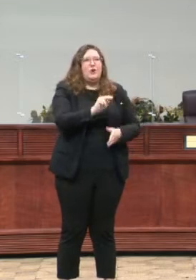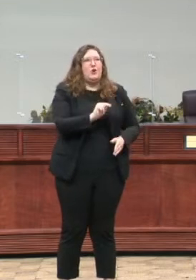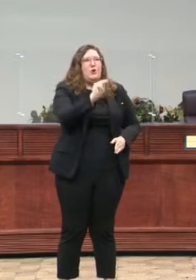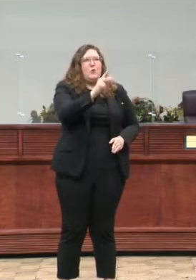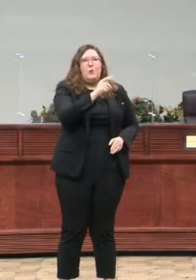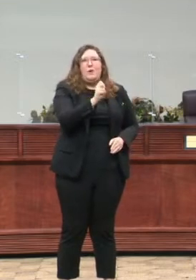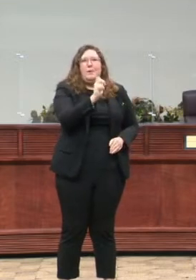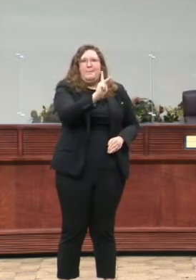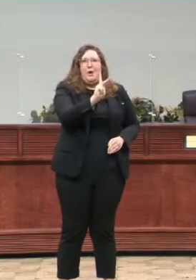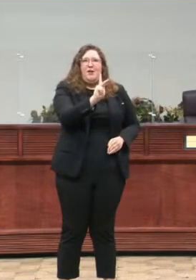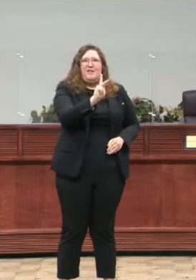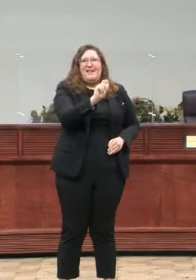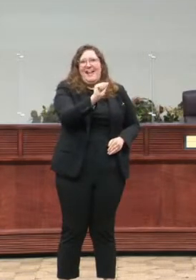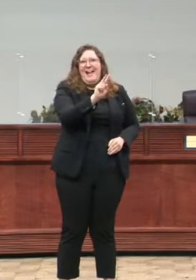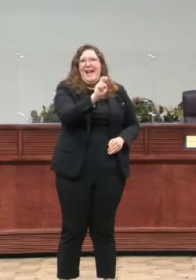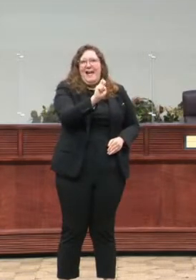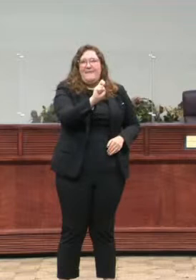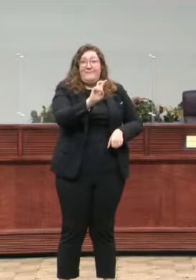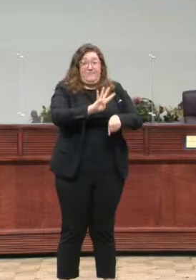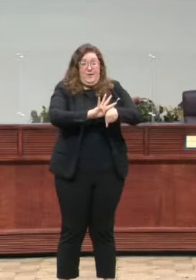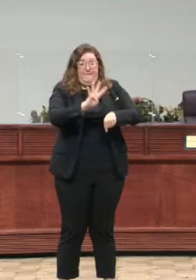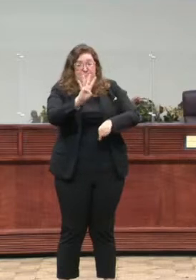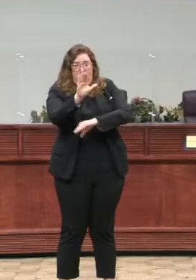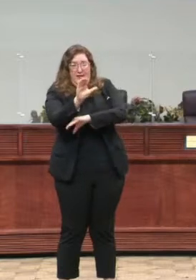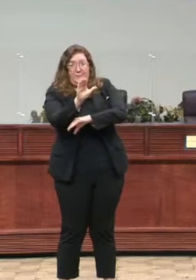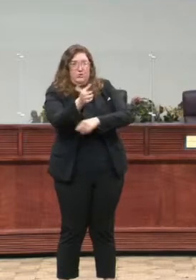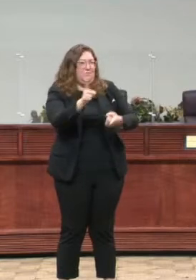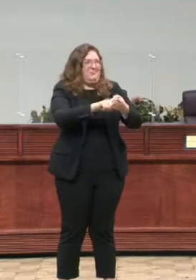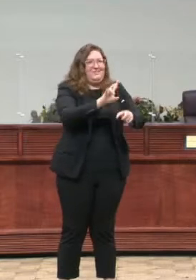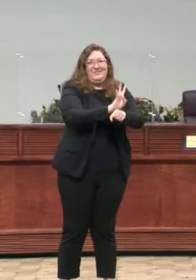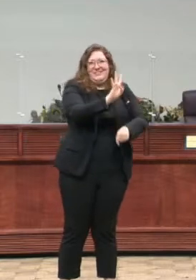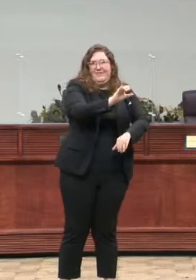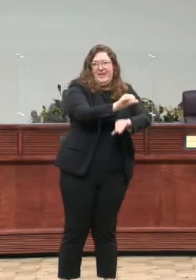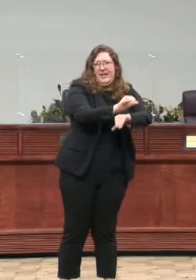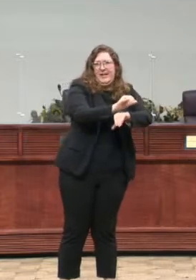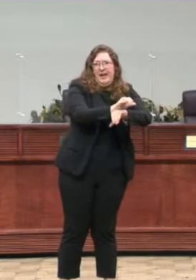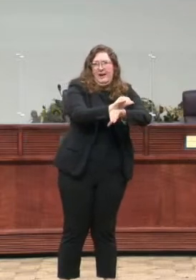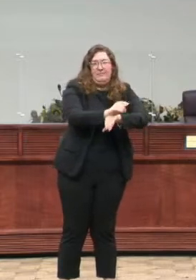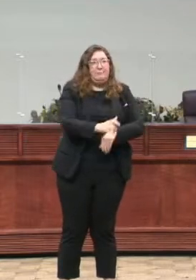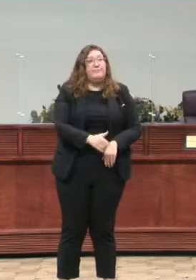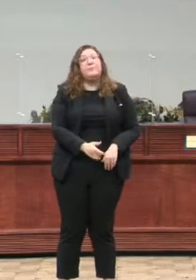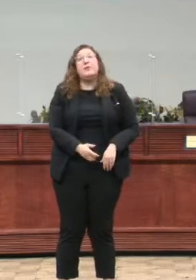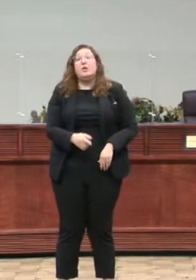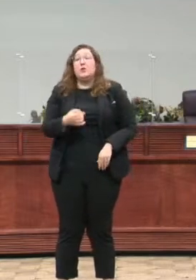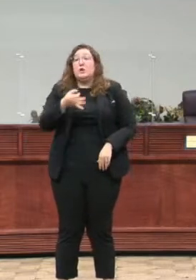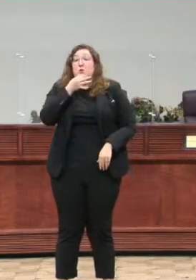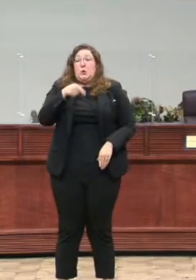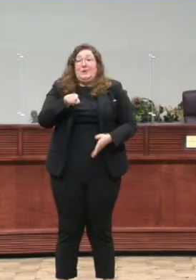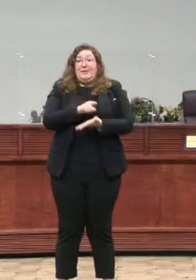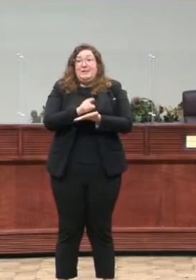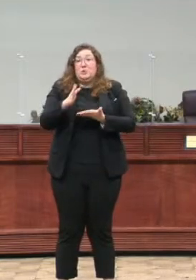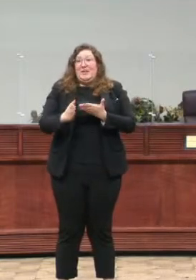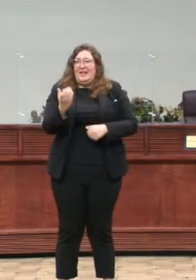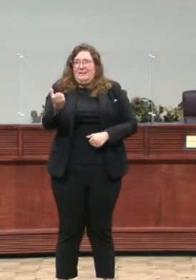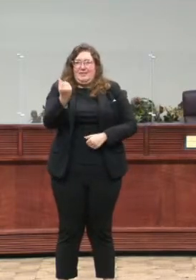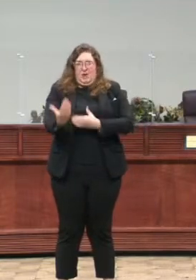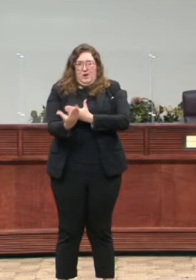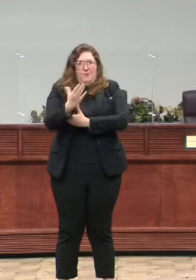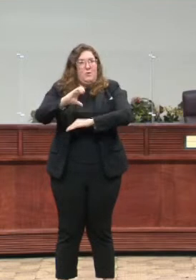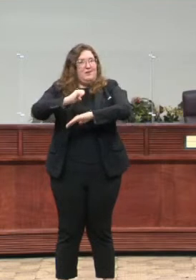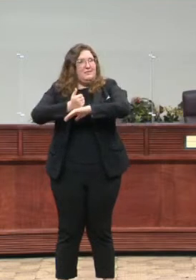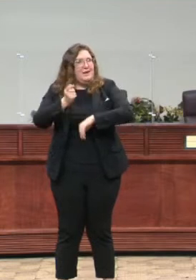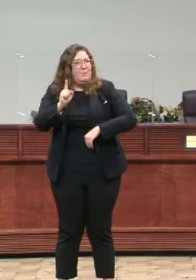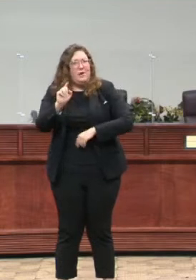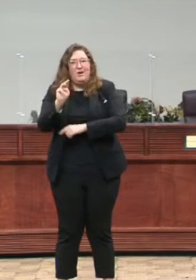of 4 p.m. until 7 p.m. As far as the upcoming weekend, the vaccine trailer will spend Saturday morning at the